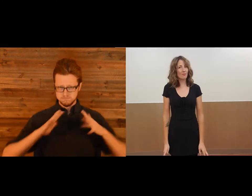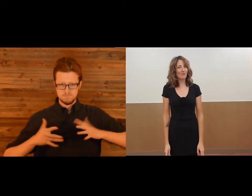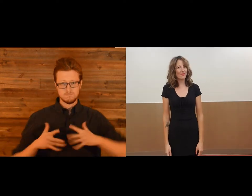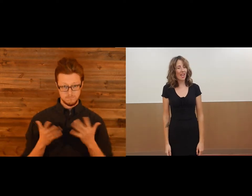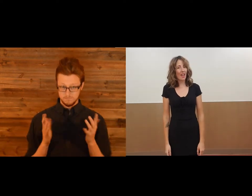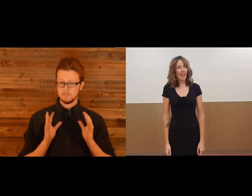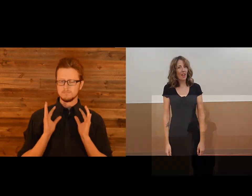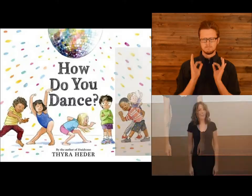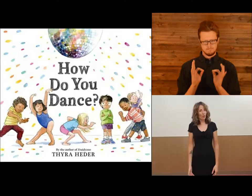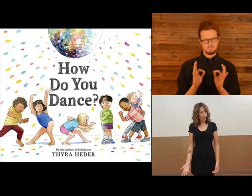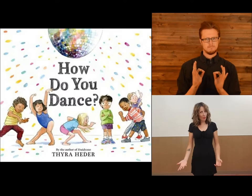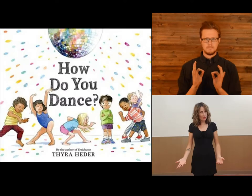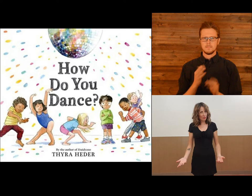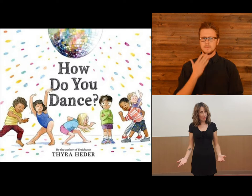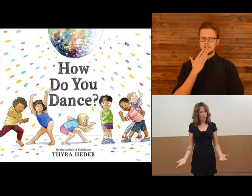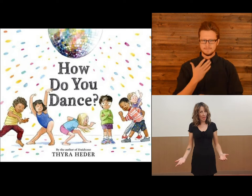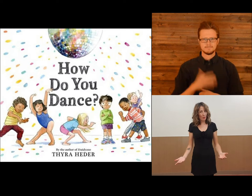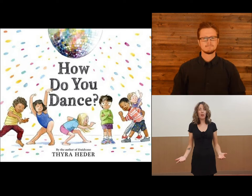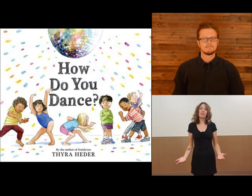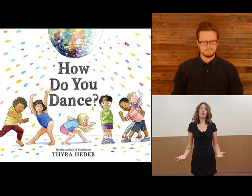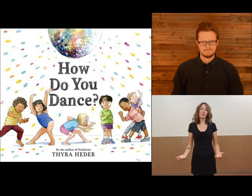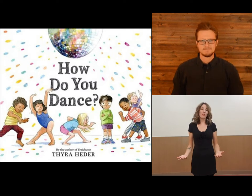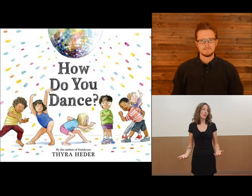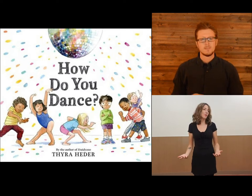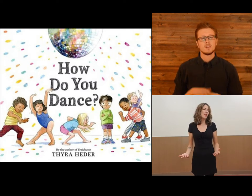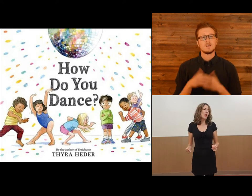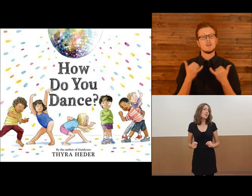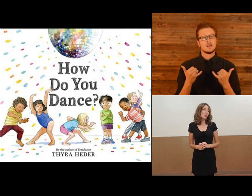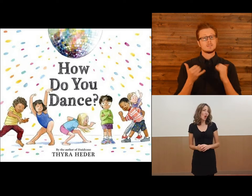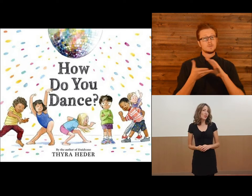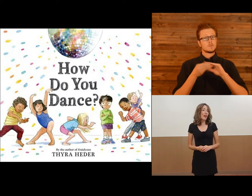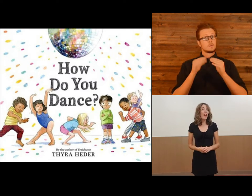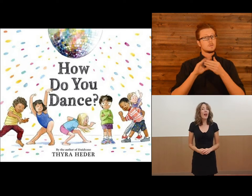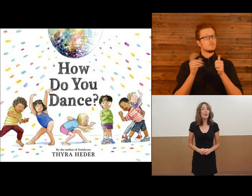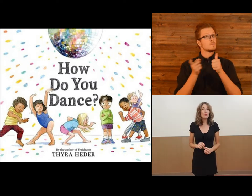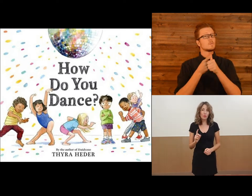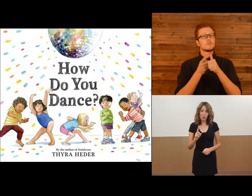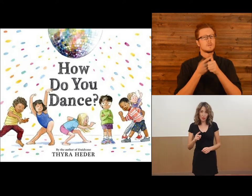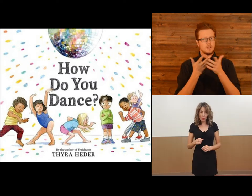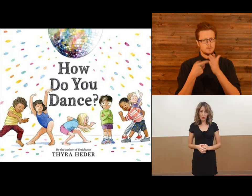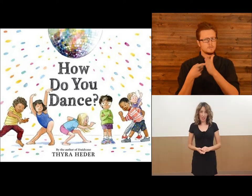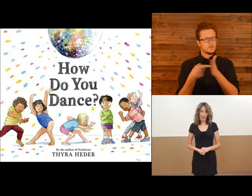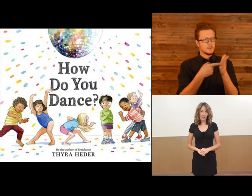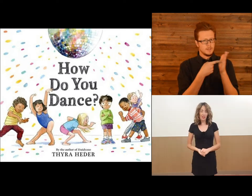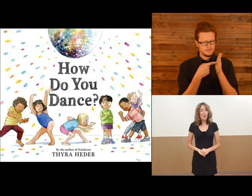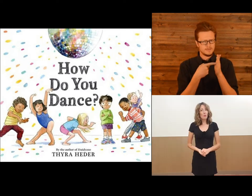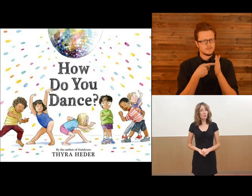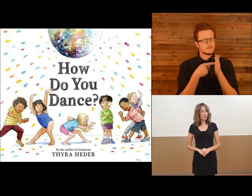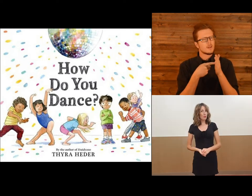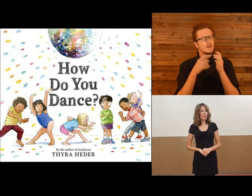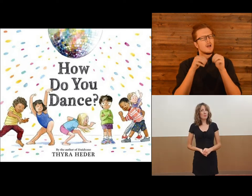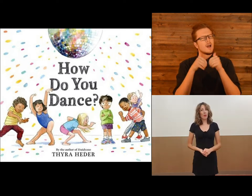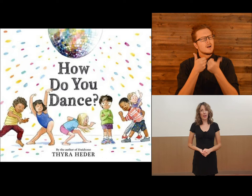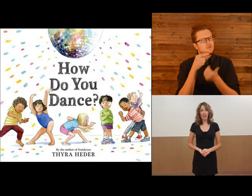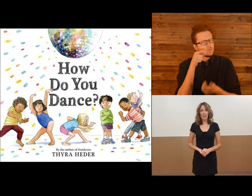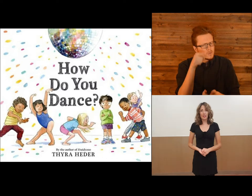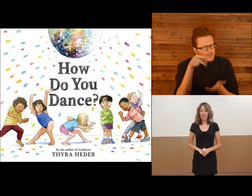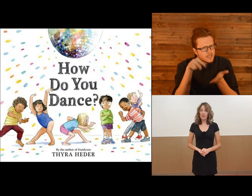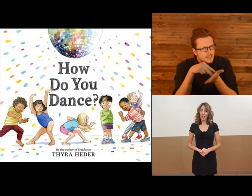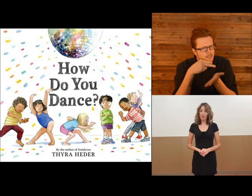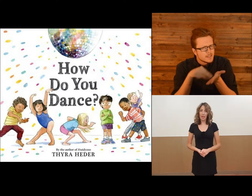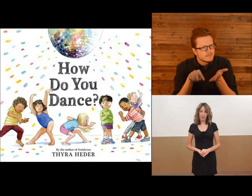Very good. So the first story I want to share with you is called How Do You Dance?, which was written